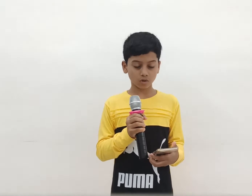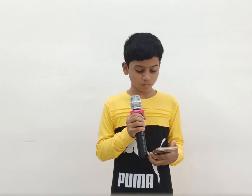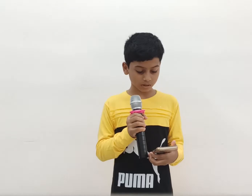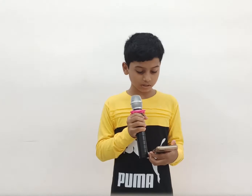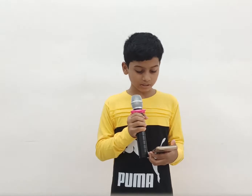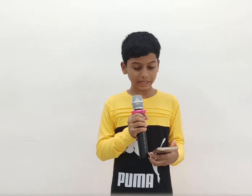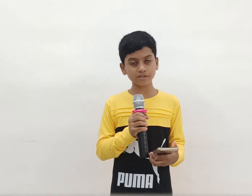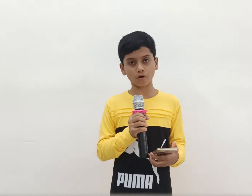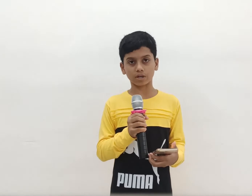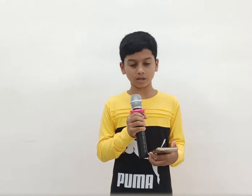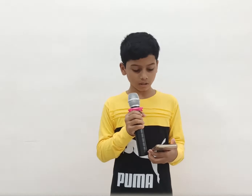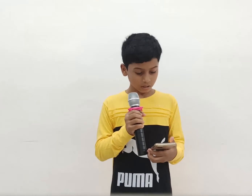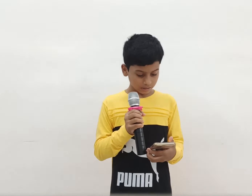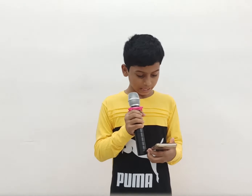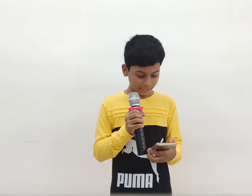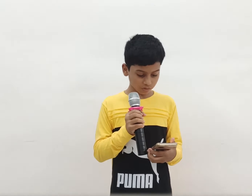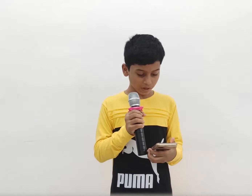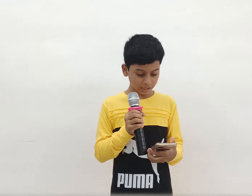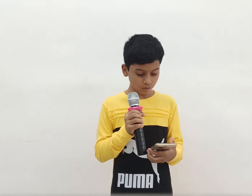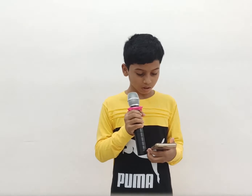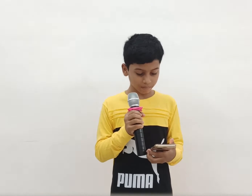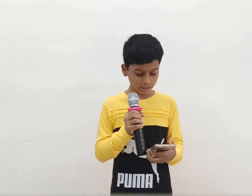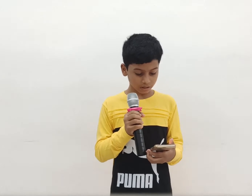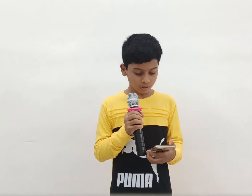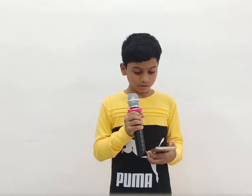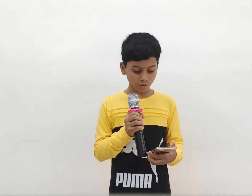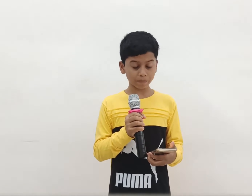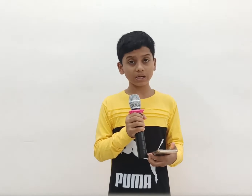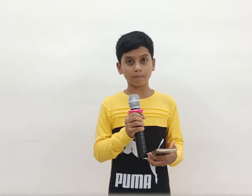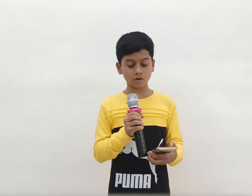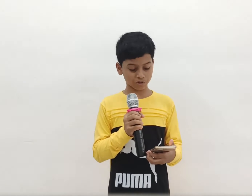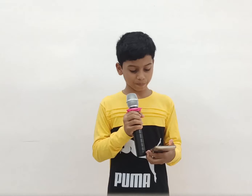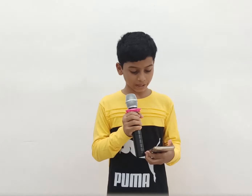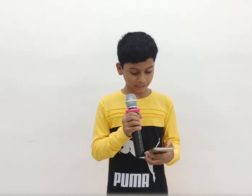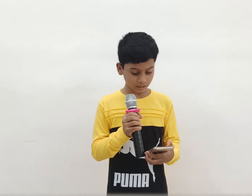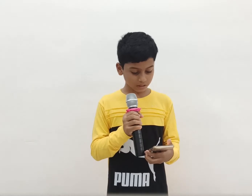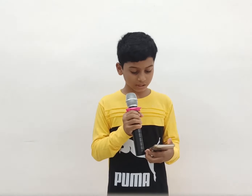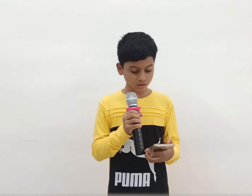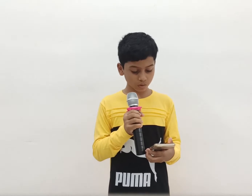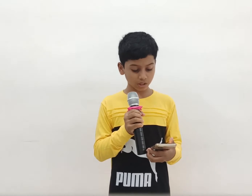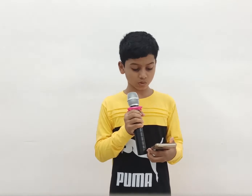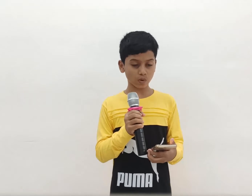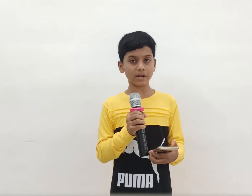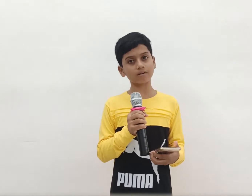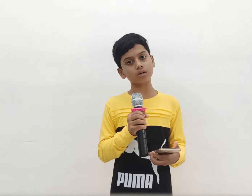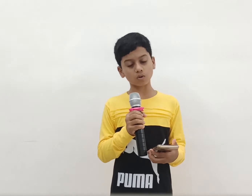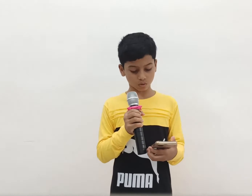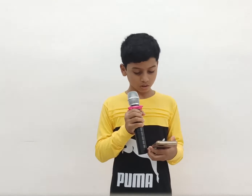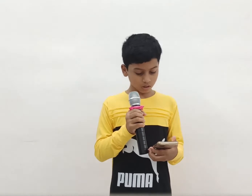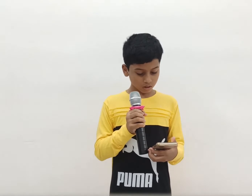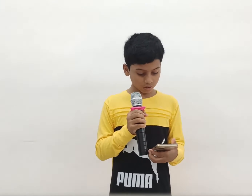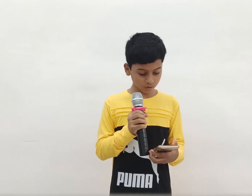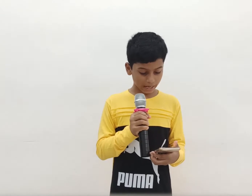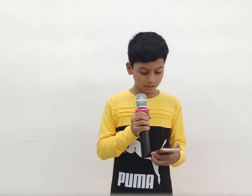preacher. Romans 10:14, that's where you come in. So be about spreading this good news wherever you